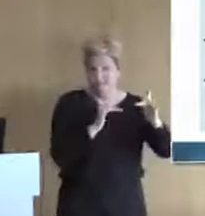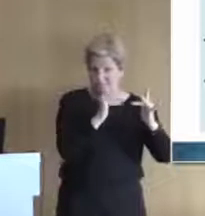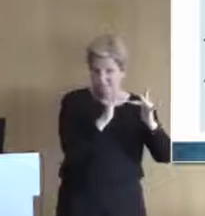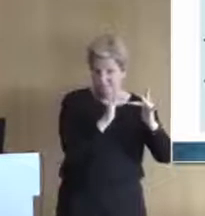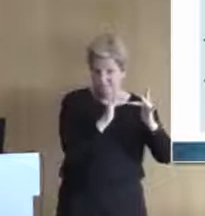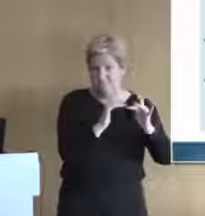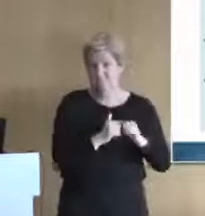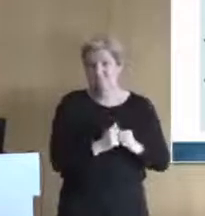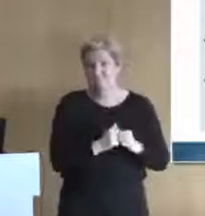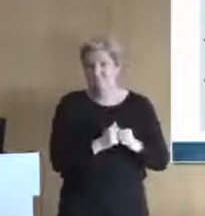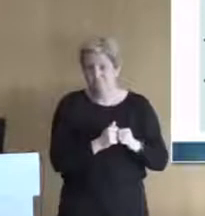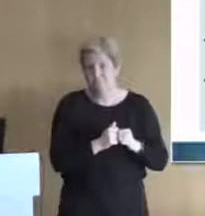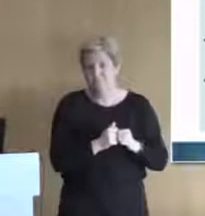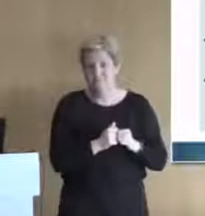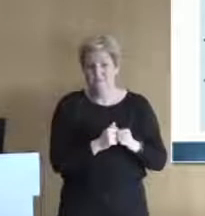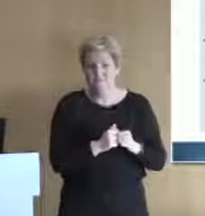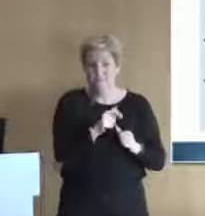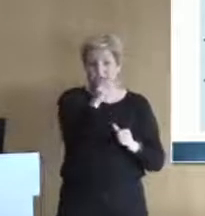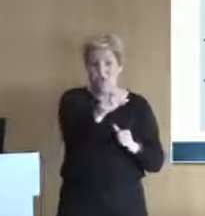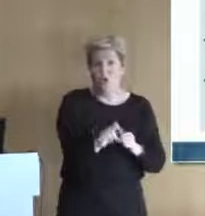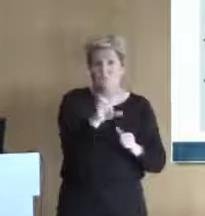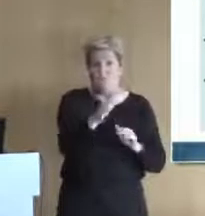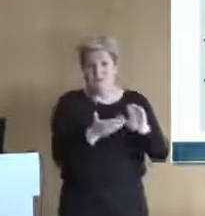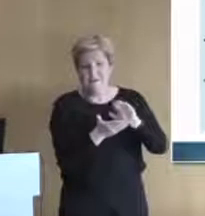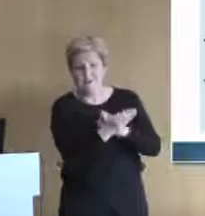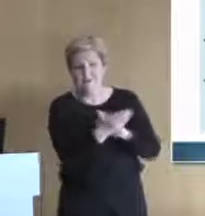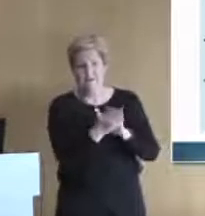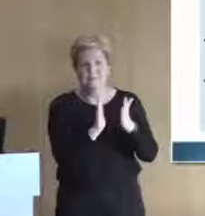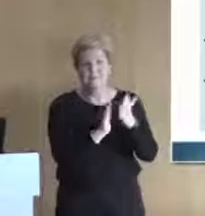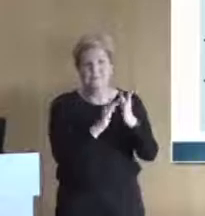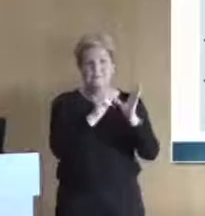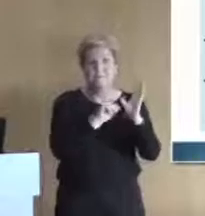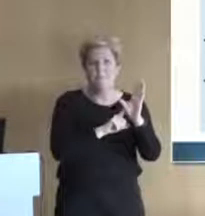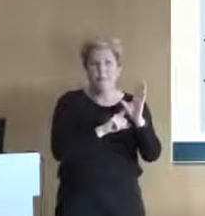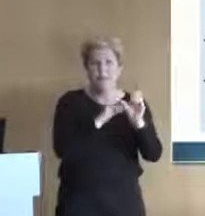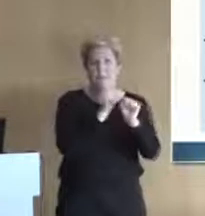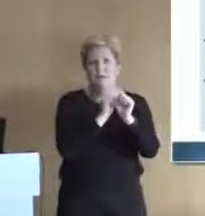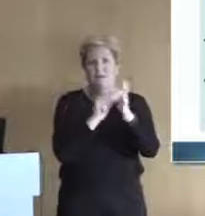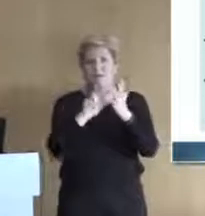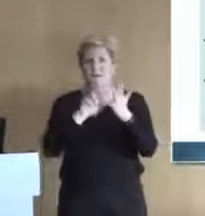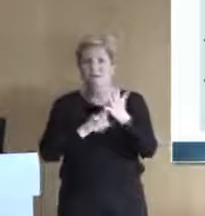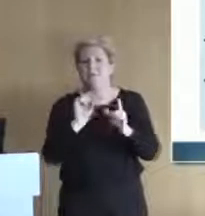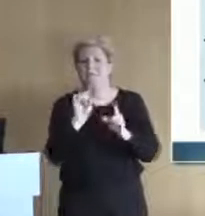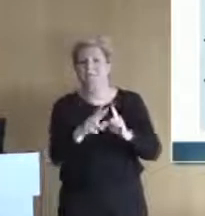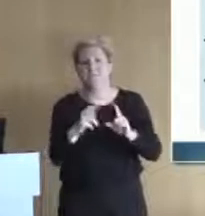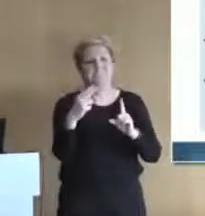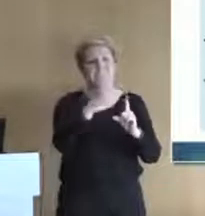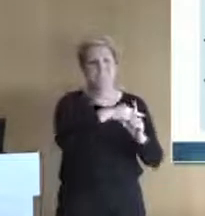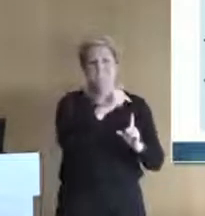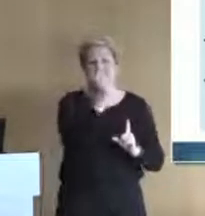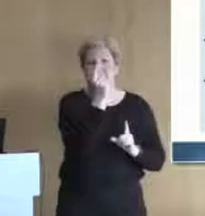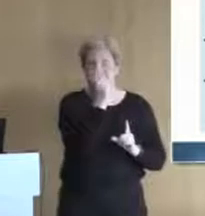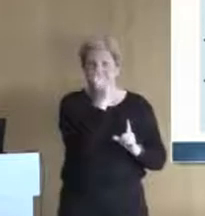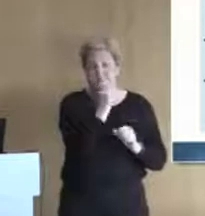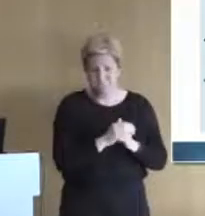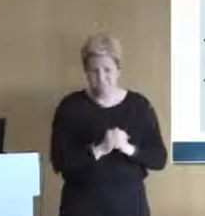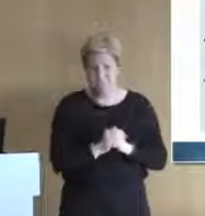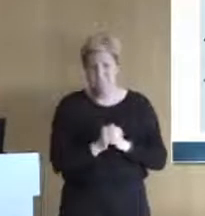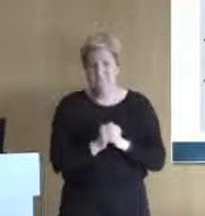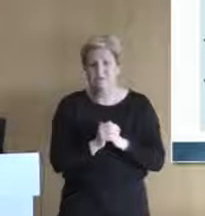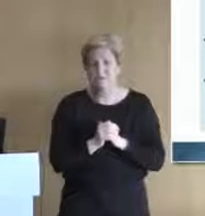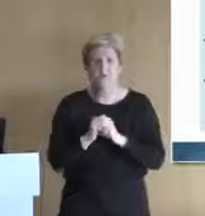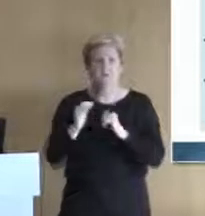There's two ways that applications can be lodged. The first is there's now an online application, so